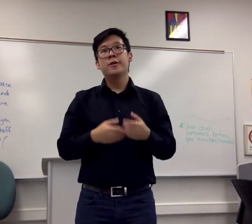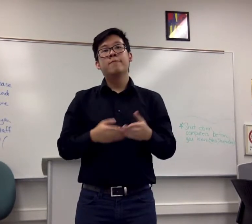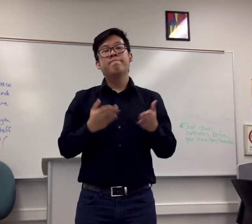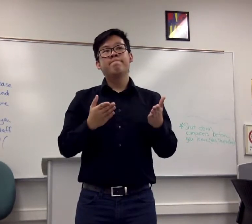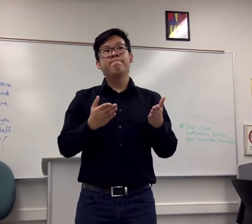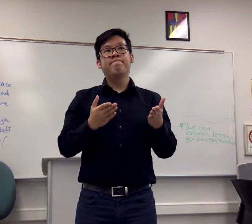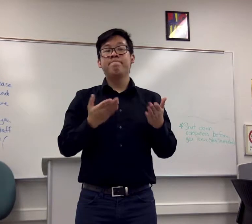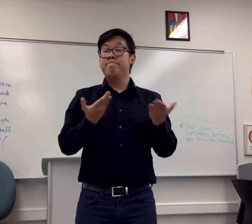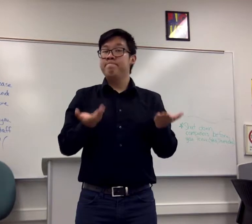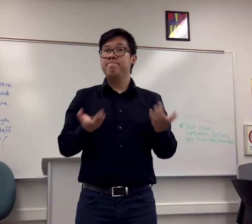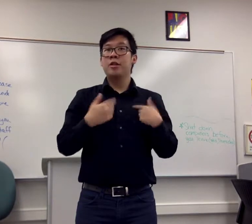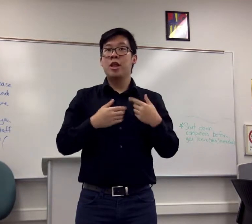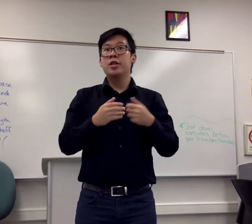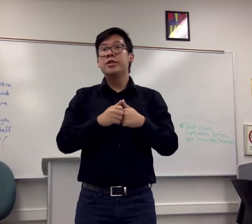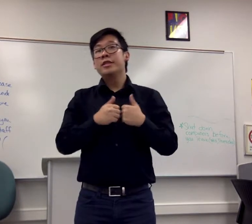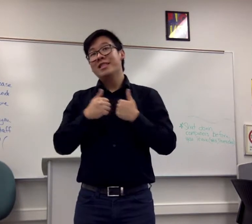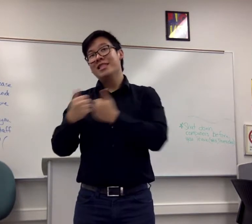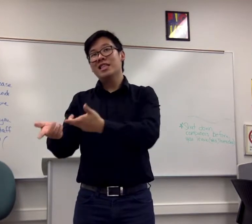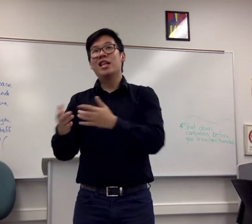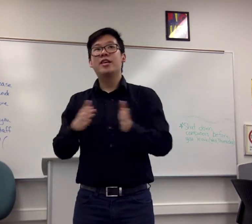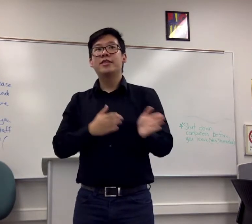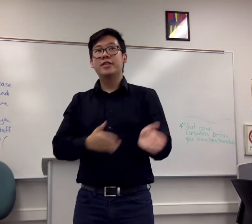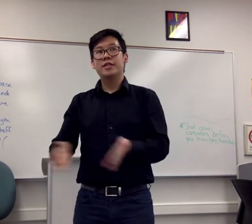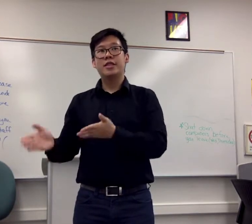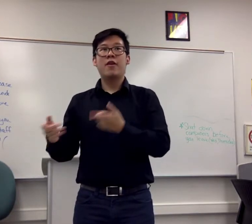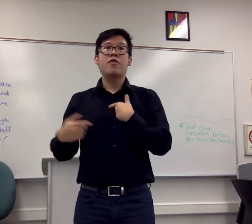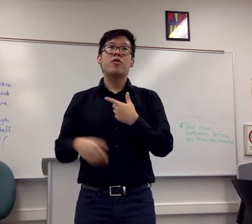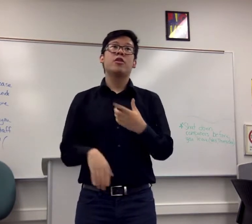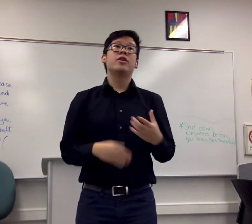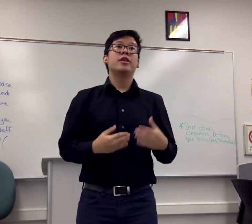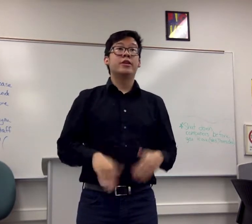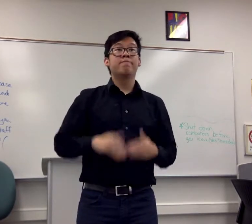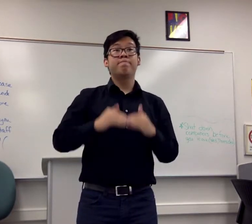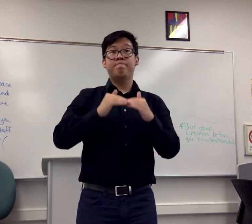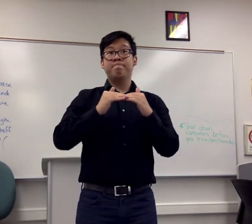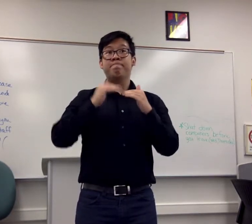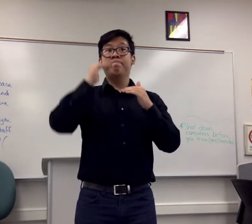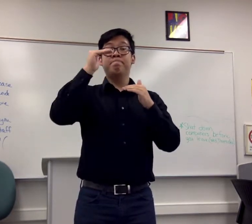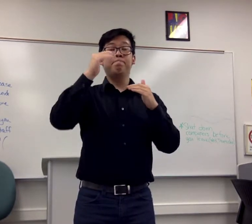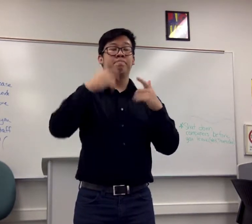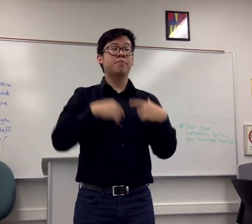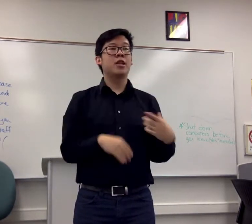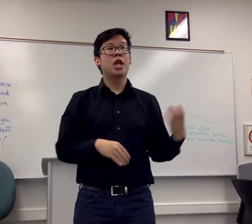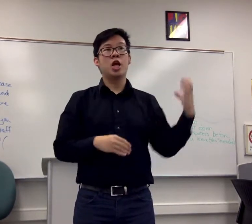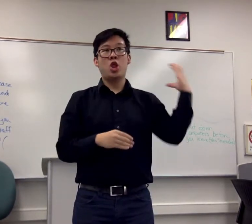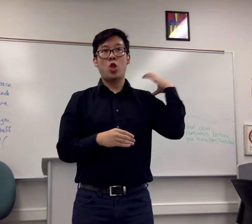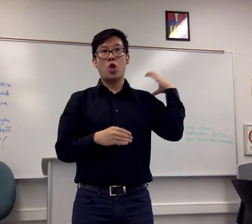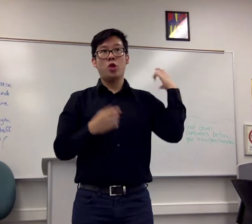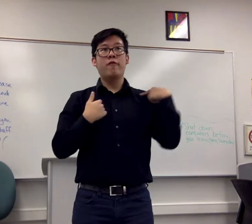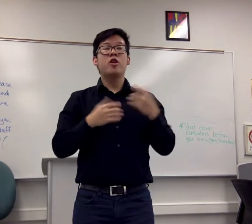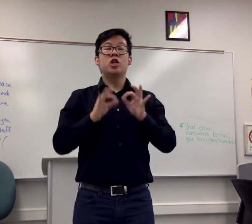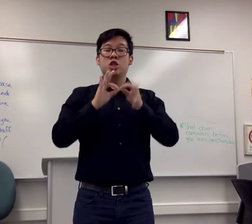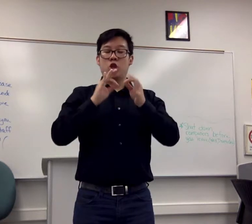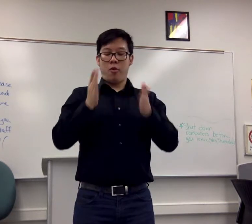whoever hired the interpreters, let them know. So that's just one way. There is another way, of course, you yourself